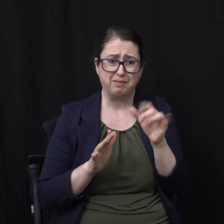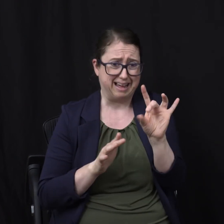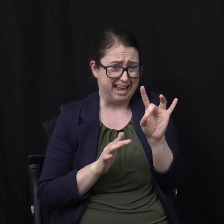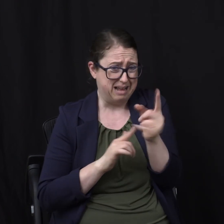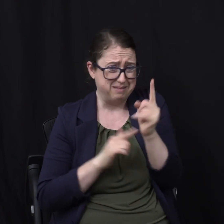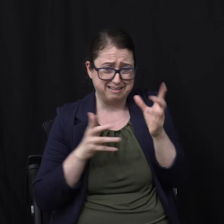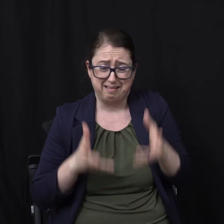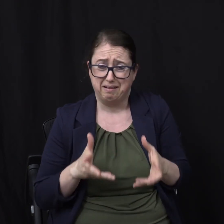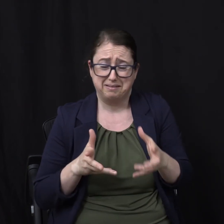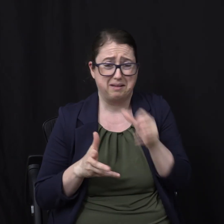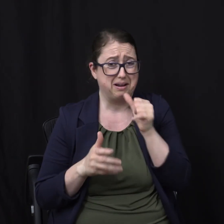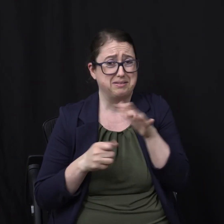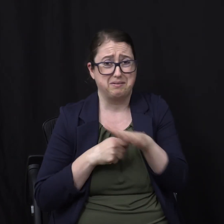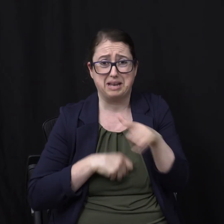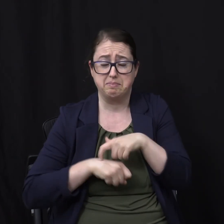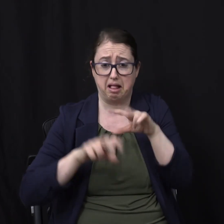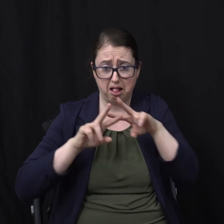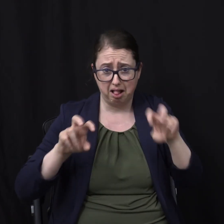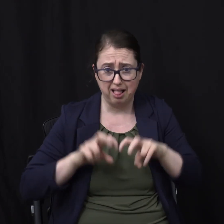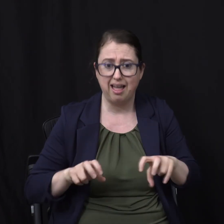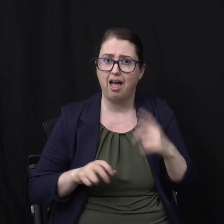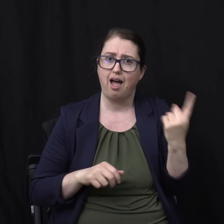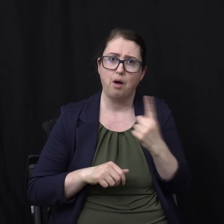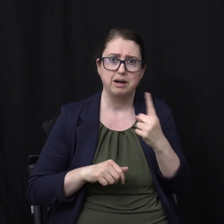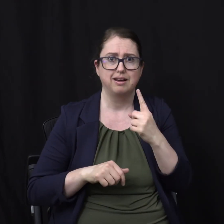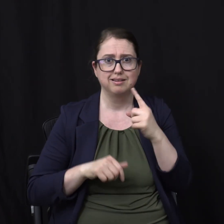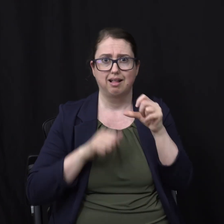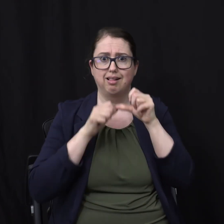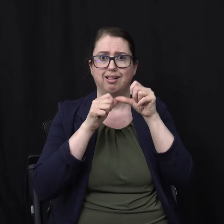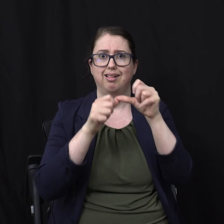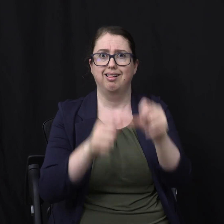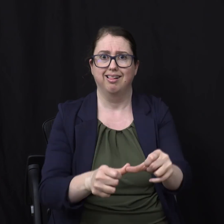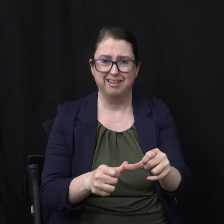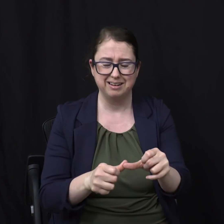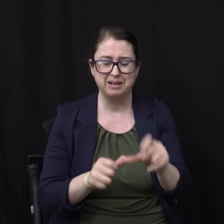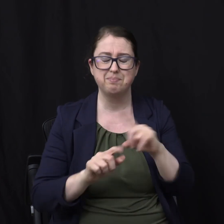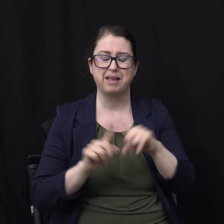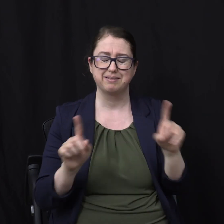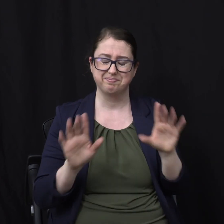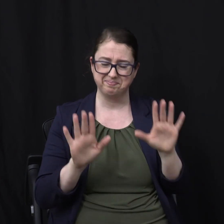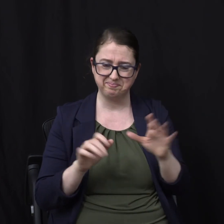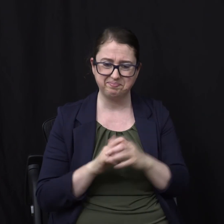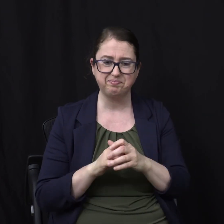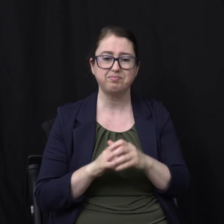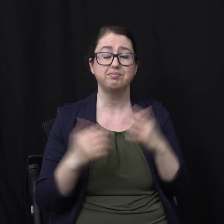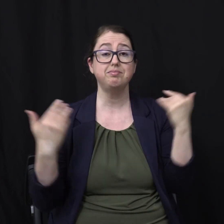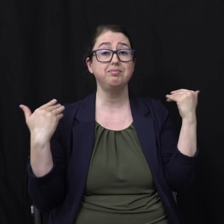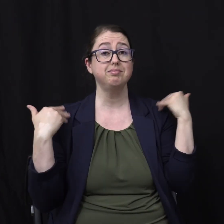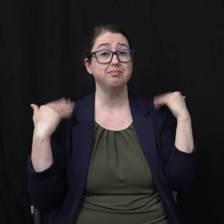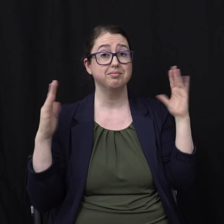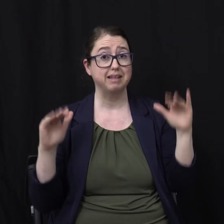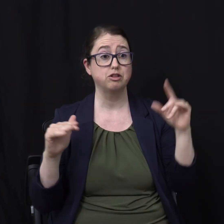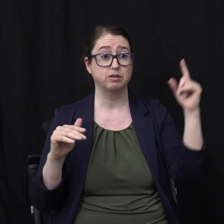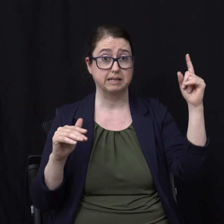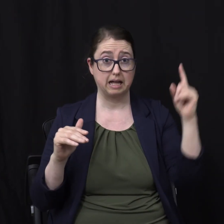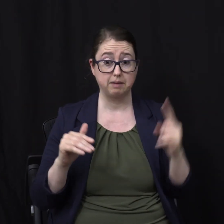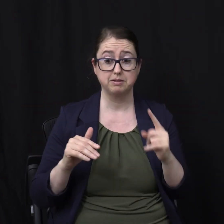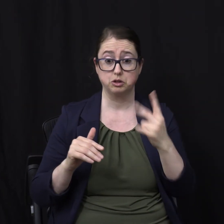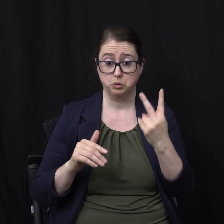minutes left Of course But I always do this To myself Don't I Prepare too much Content But the angel comes And takes the two men Bodily